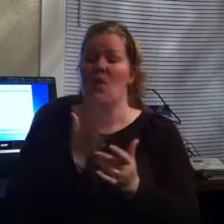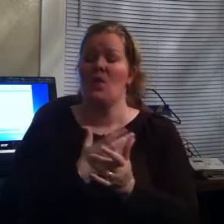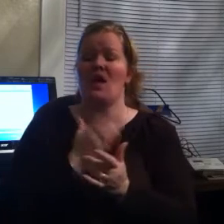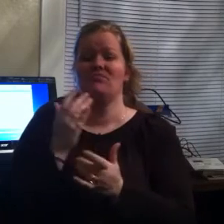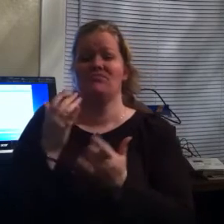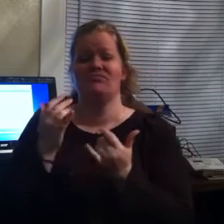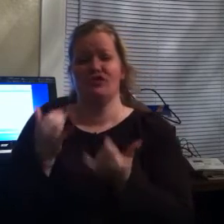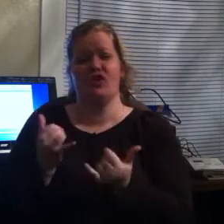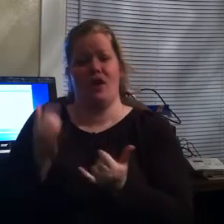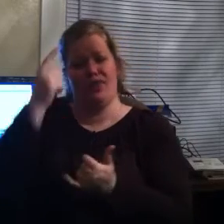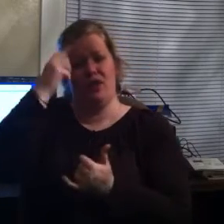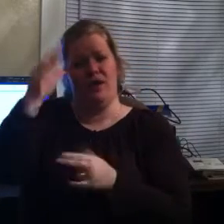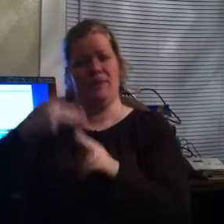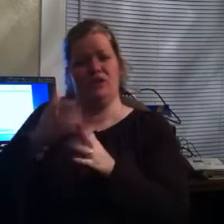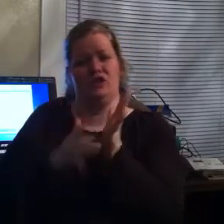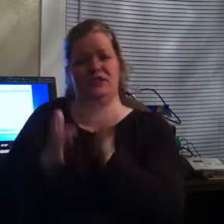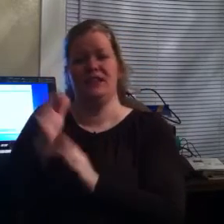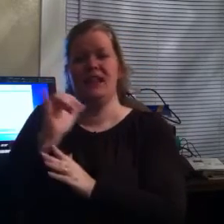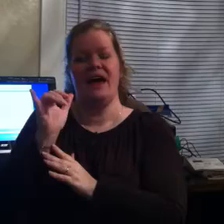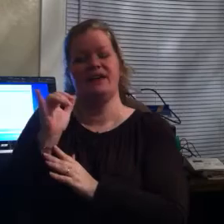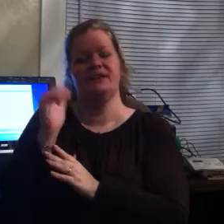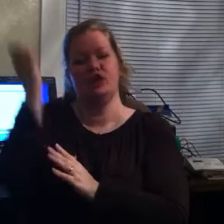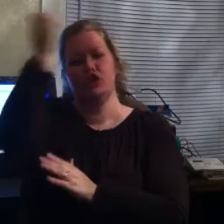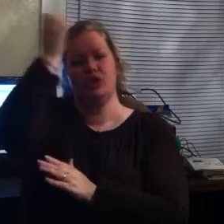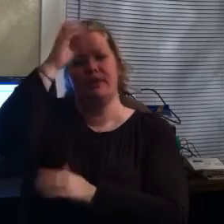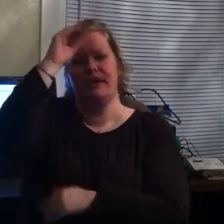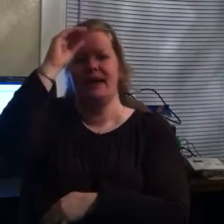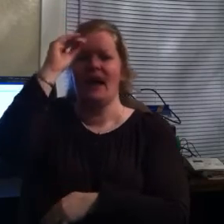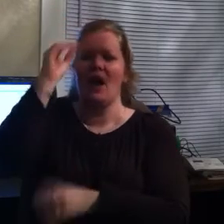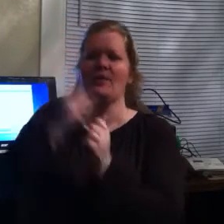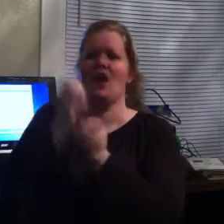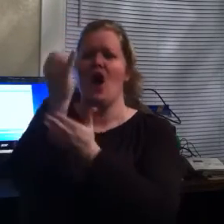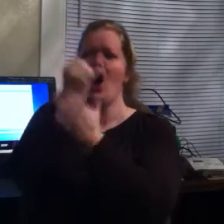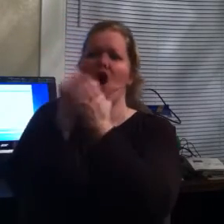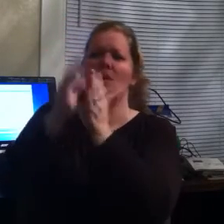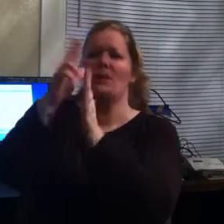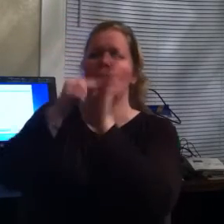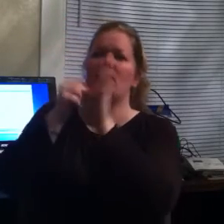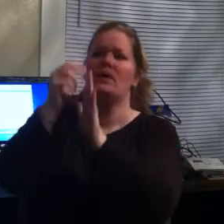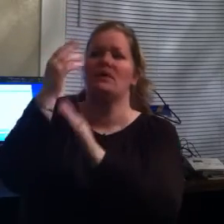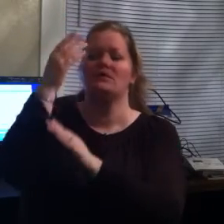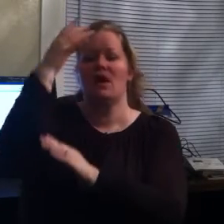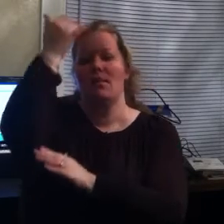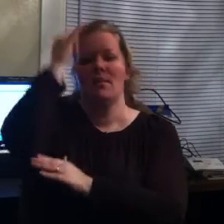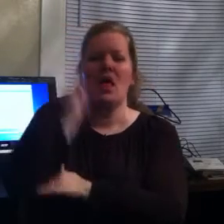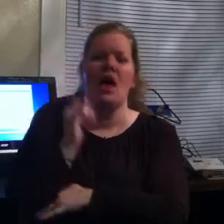like a European guy in an artistic expression with blonde hair and blue eyes, and kind of feminine looking and just